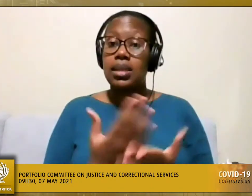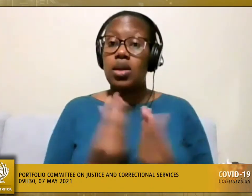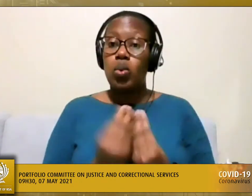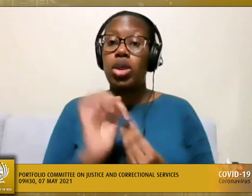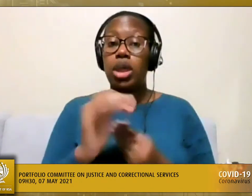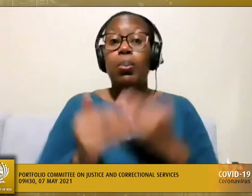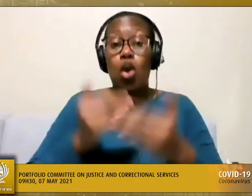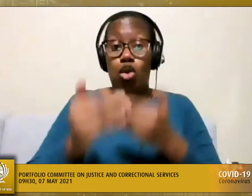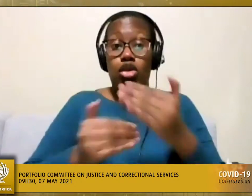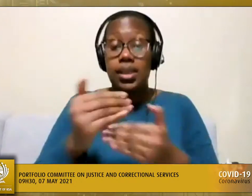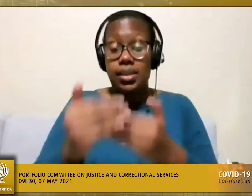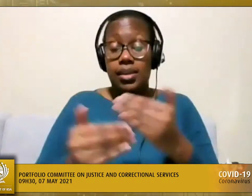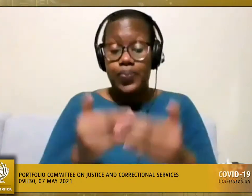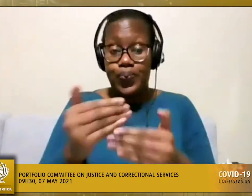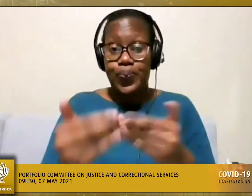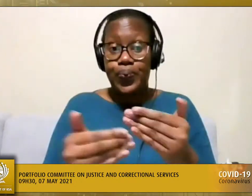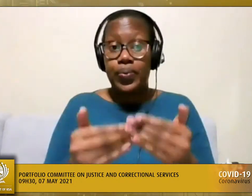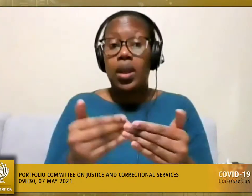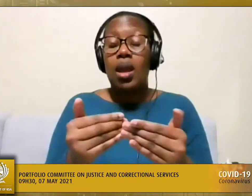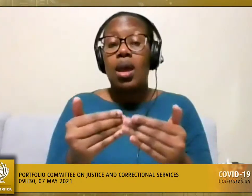that has been made